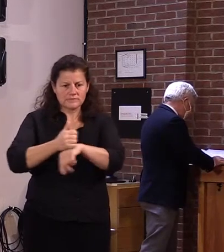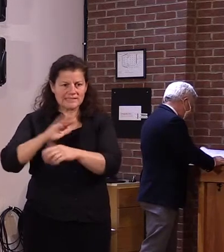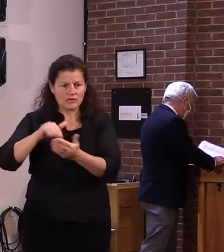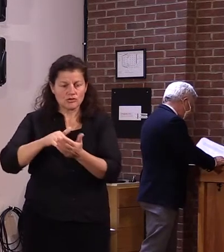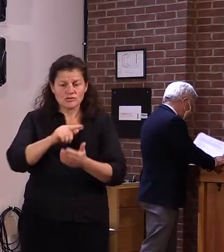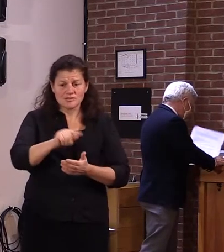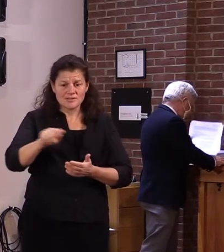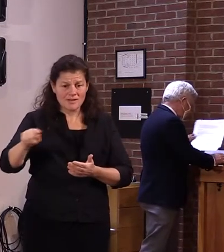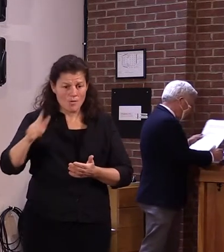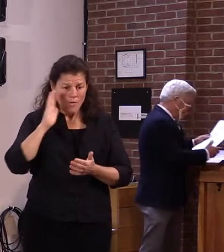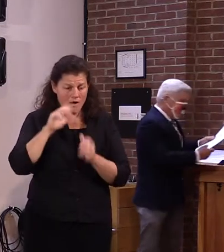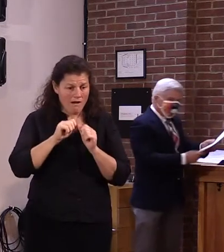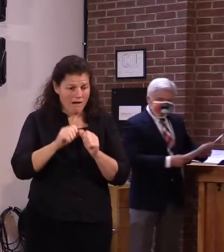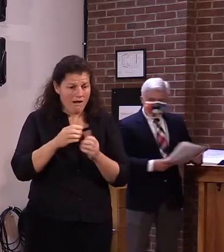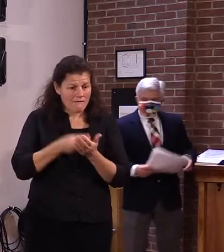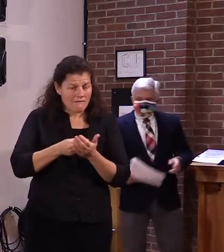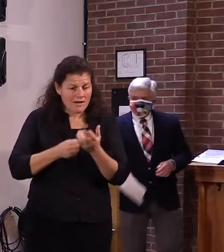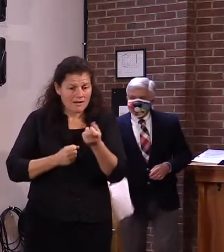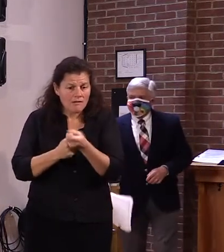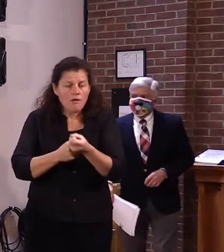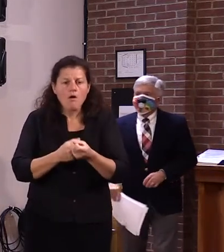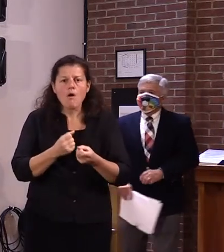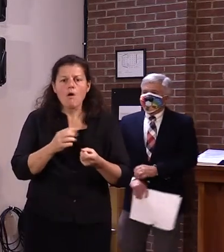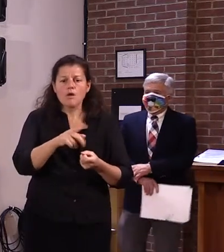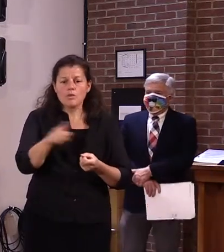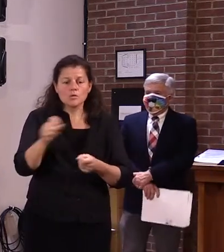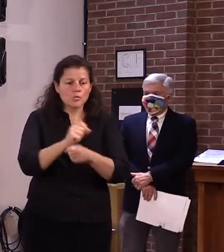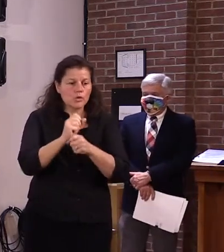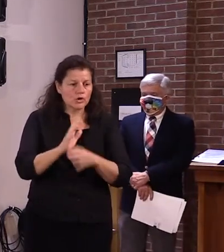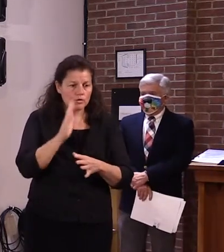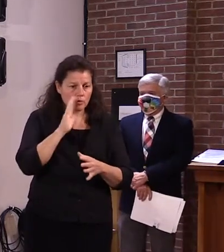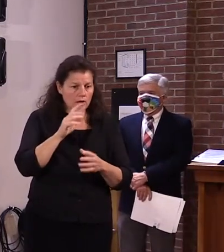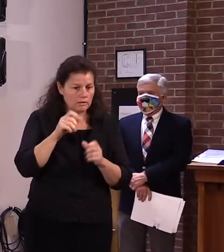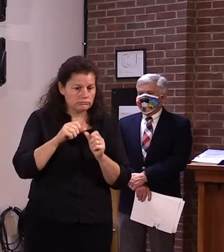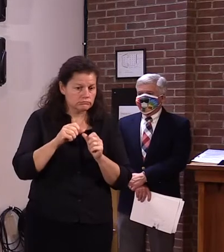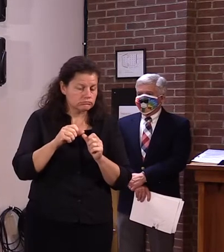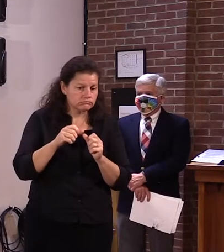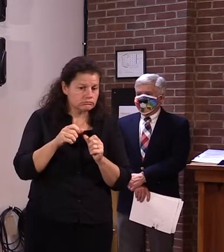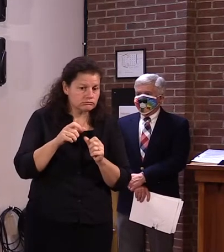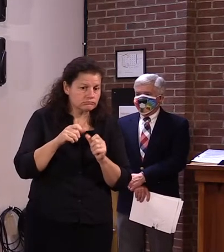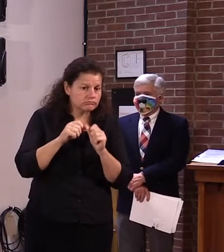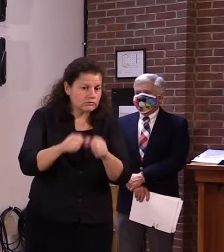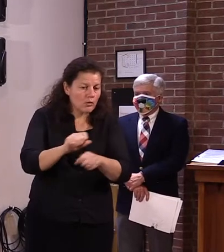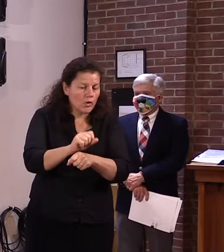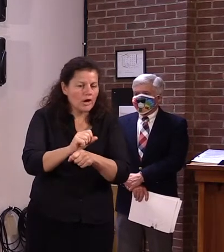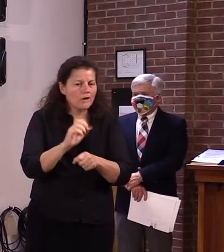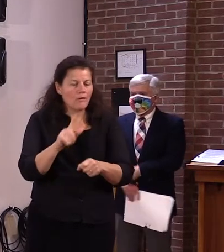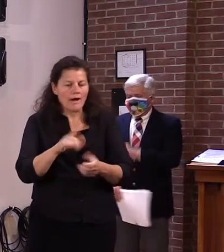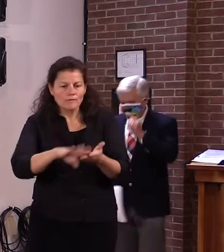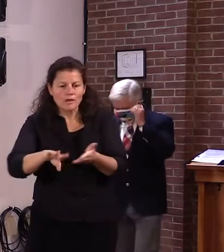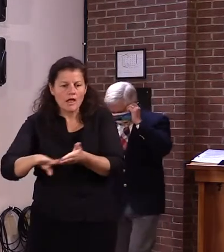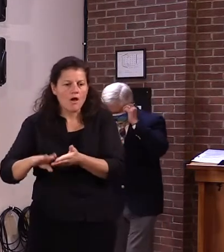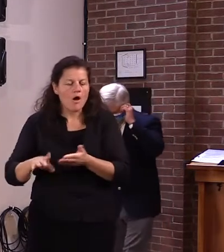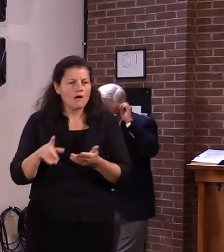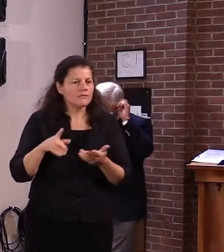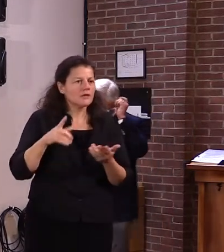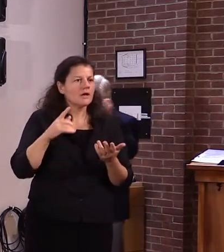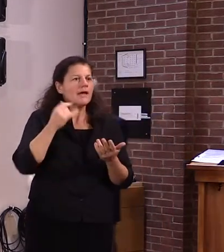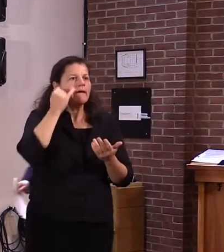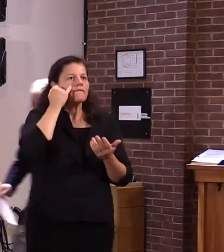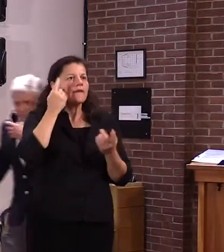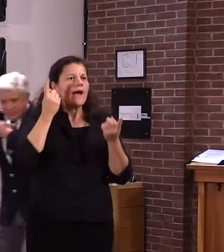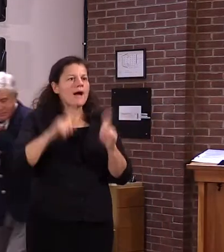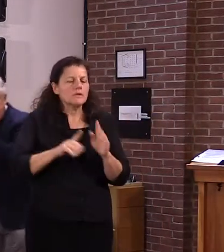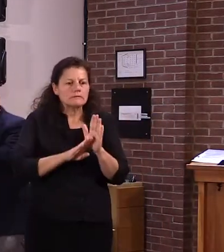kept employed in preparation or in case of a surge later in the winter? Secretary Smith.